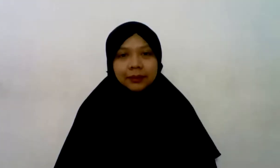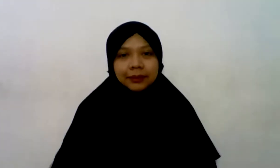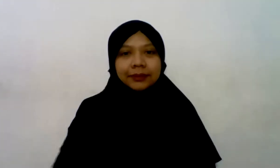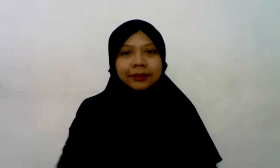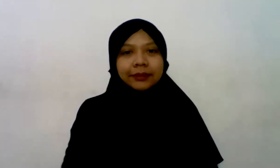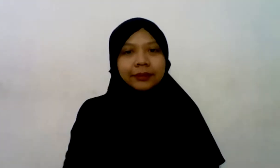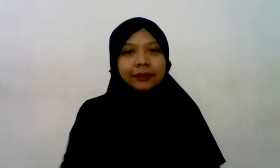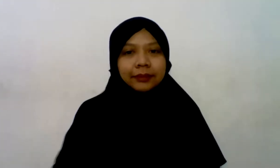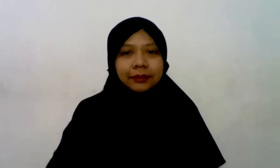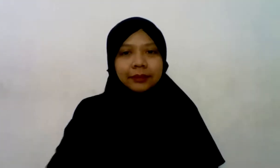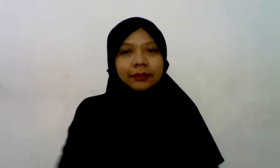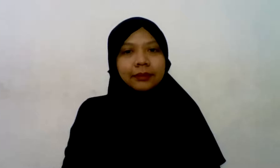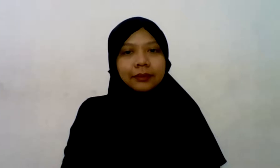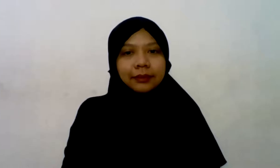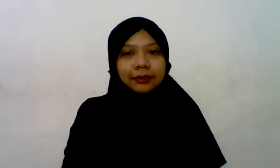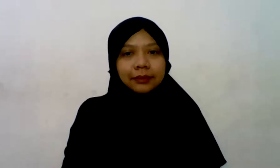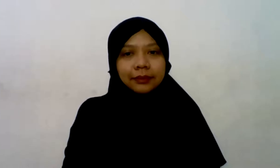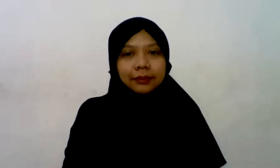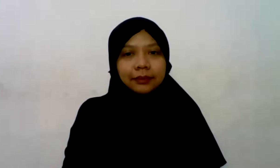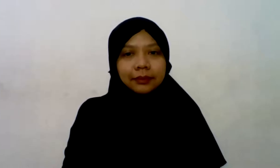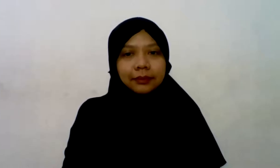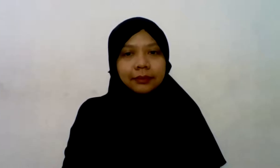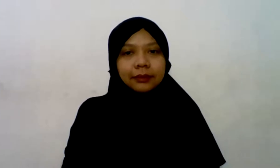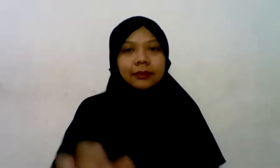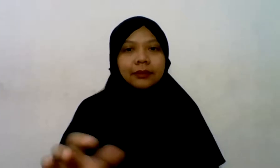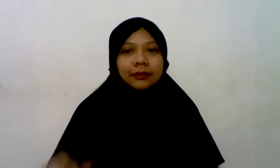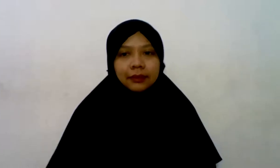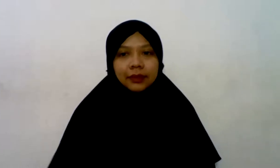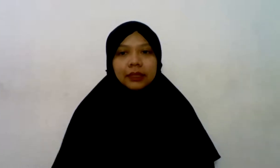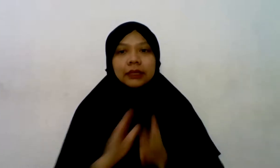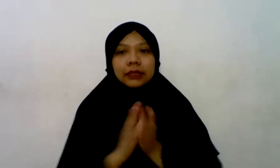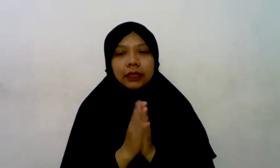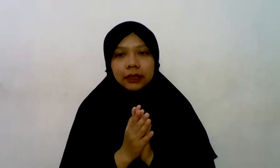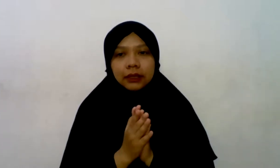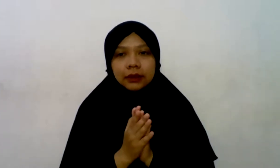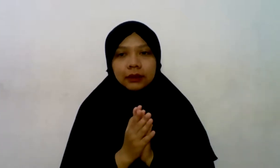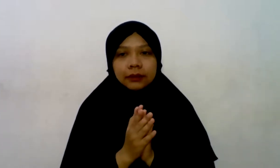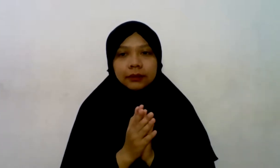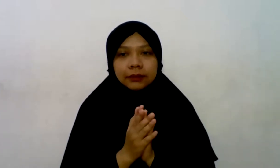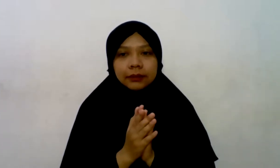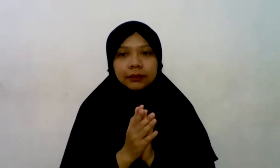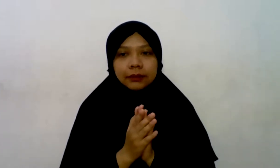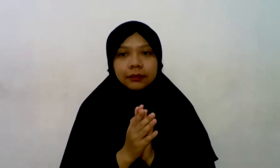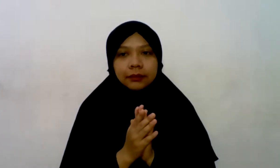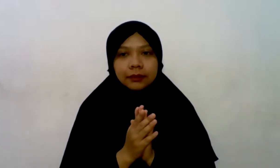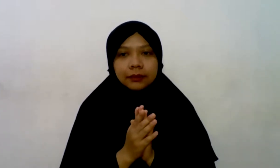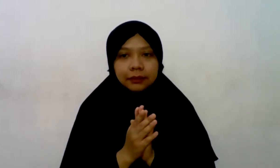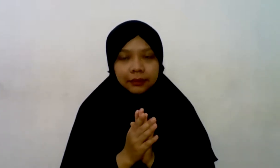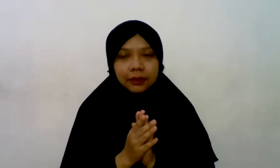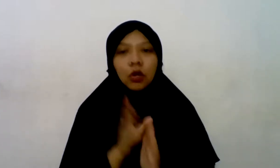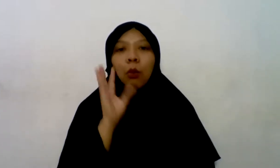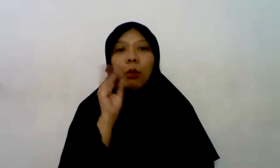We have her on WhatsApp, so we'll just maybe I'll just talk, and Najmah, you can come in.